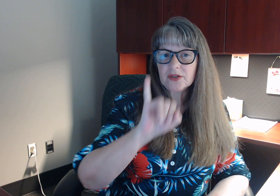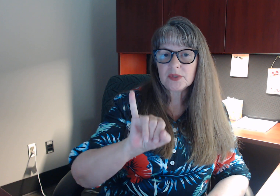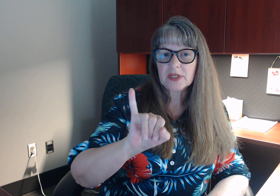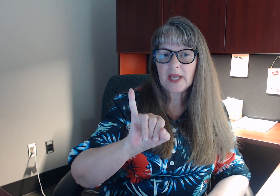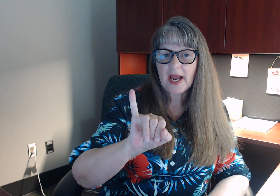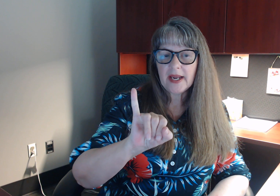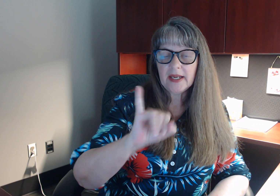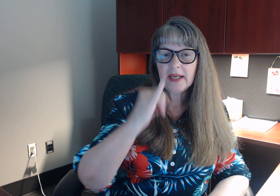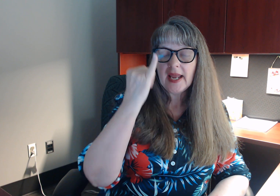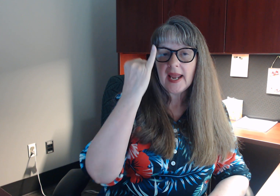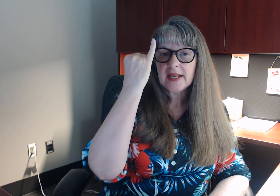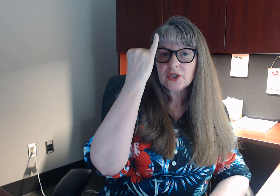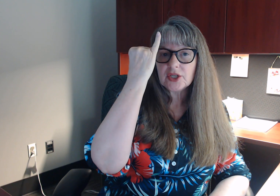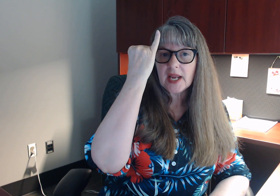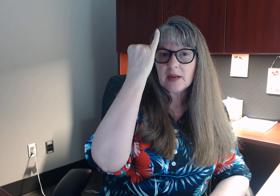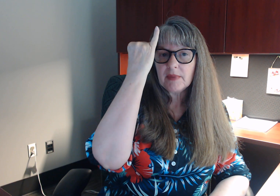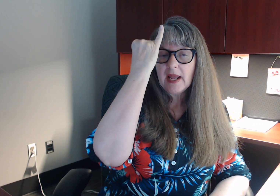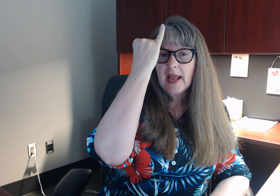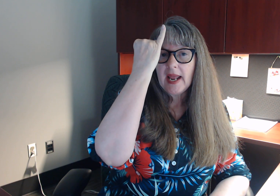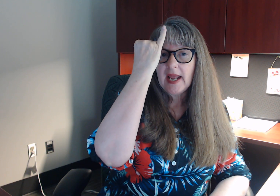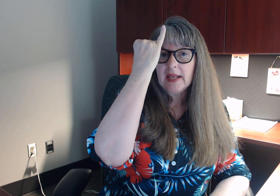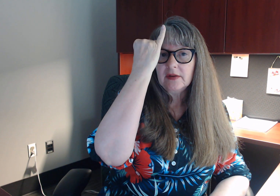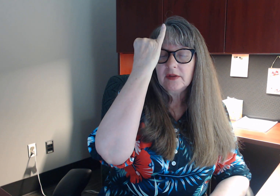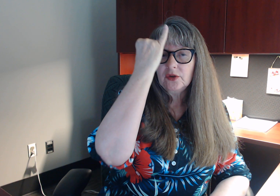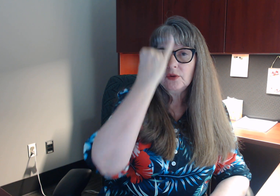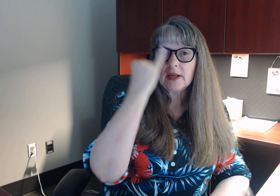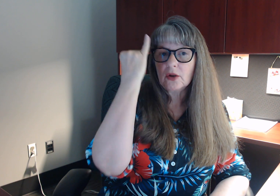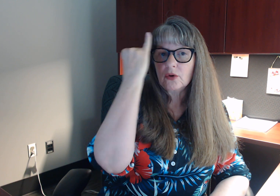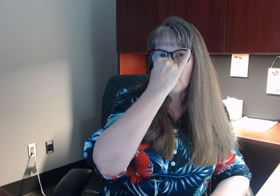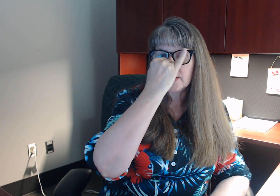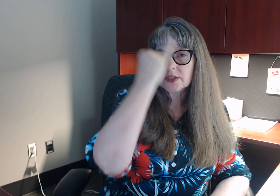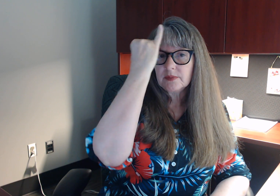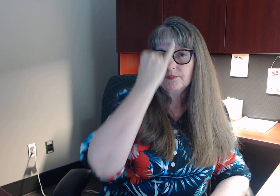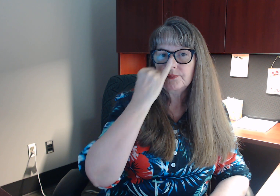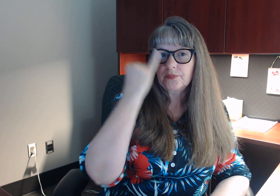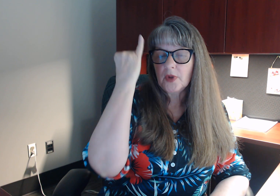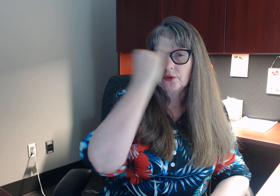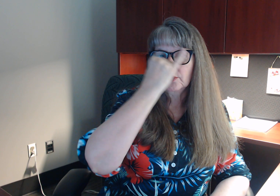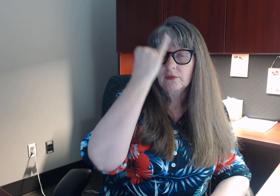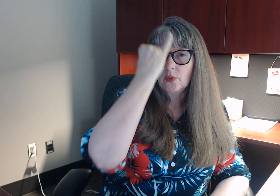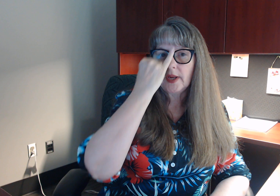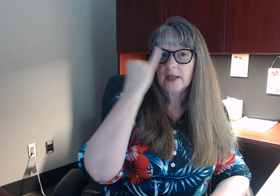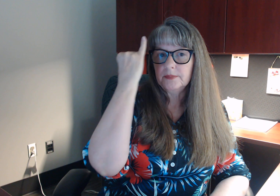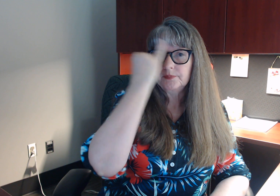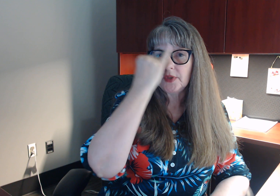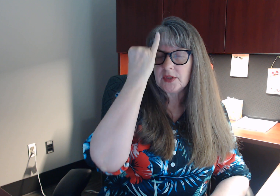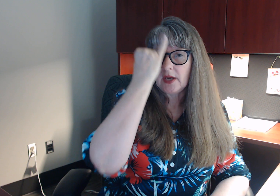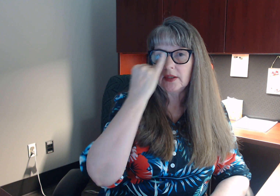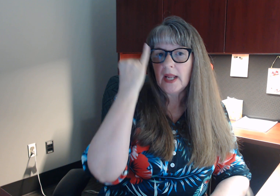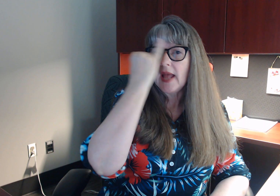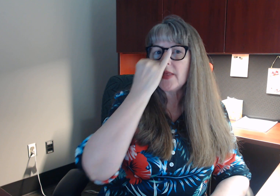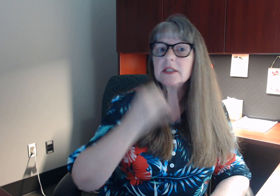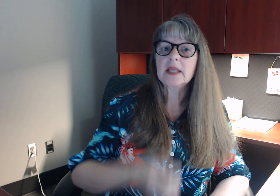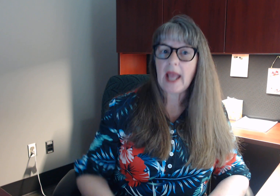it's an I hand shape, and then you make a cross on your forehead, Italian. And that's the